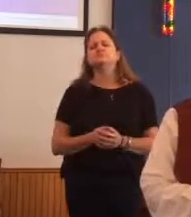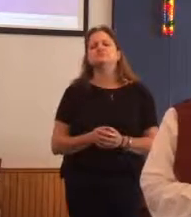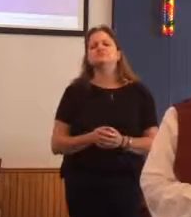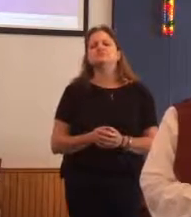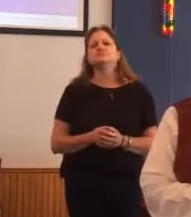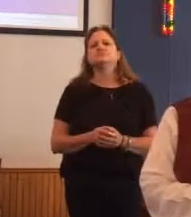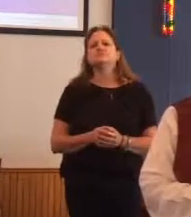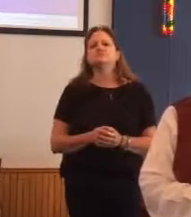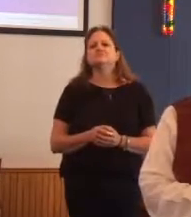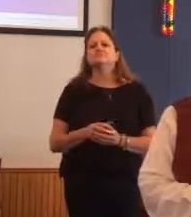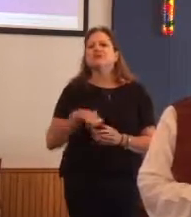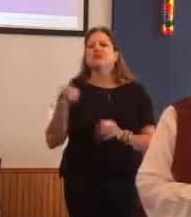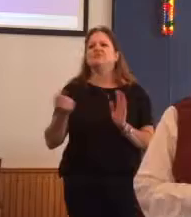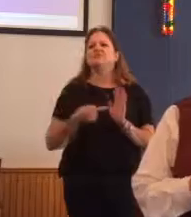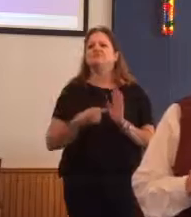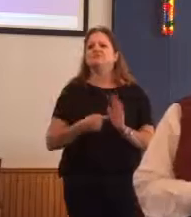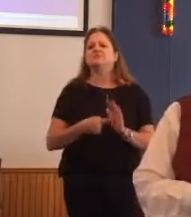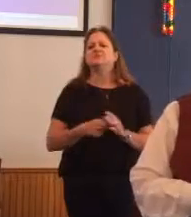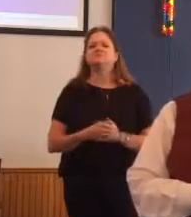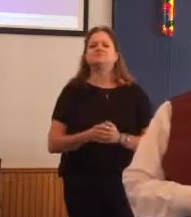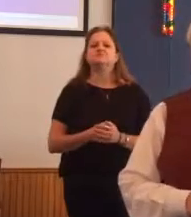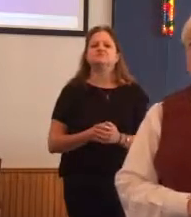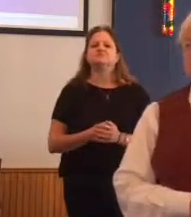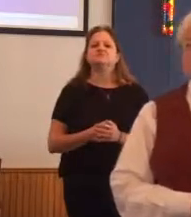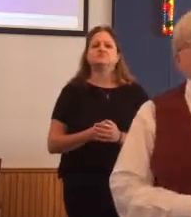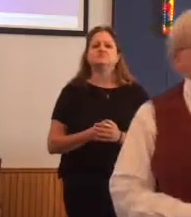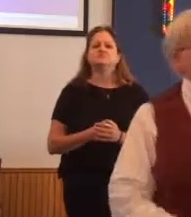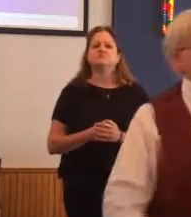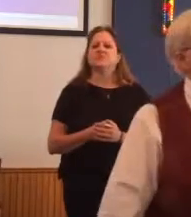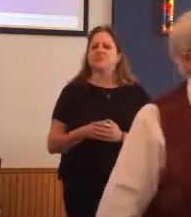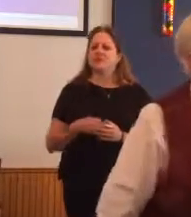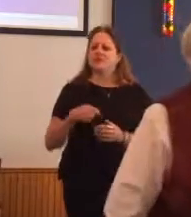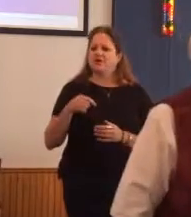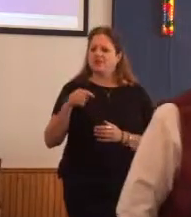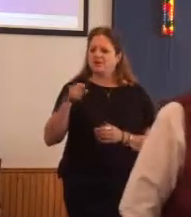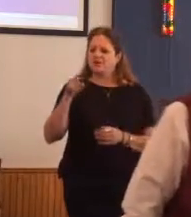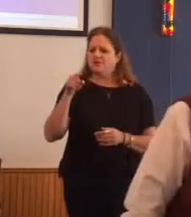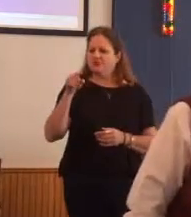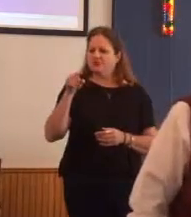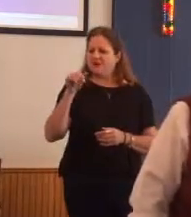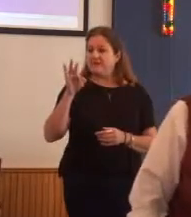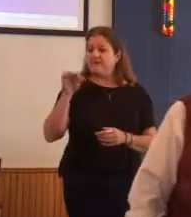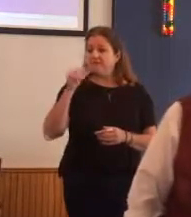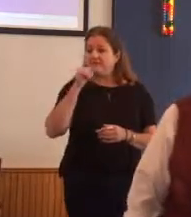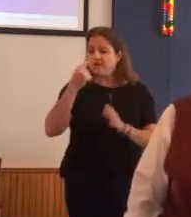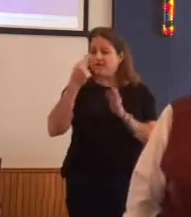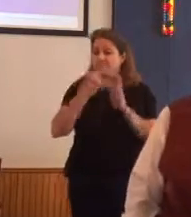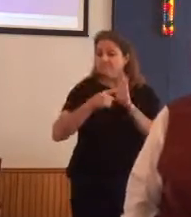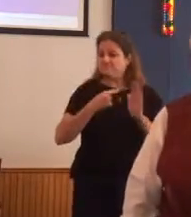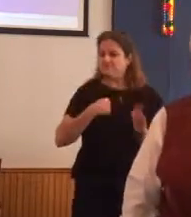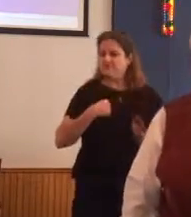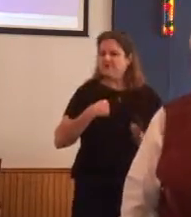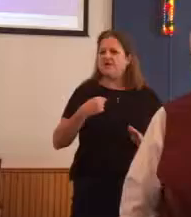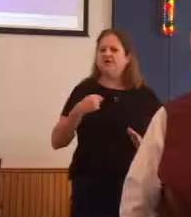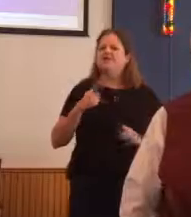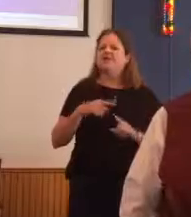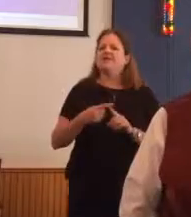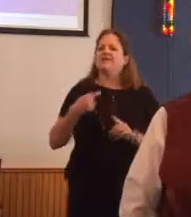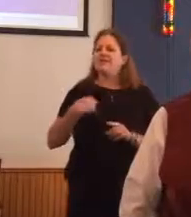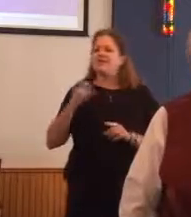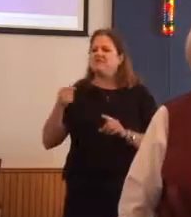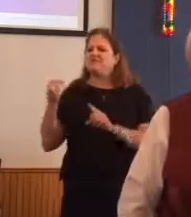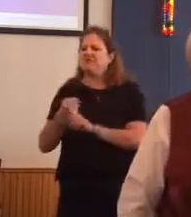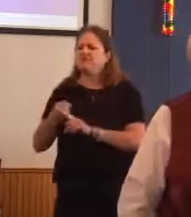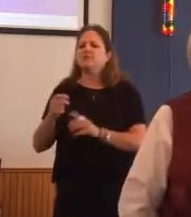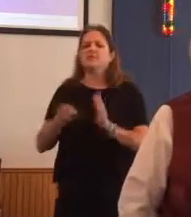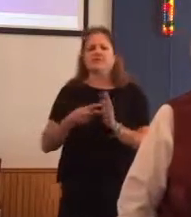You know, another one is, if you hadn't dissed me, I would not have had to beat you up.